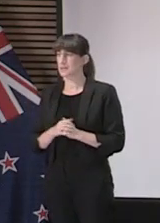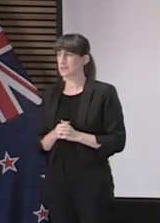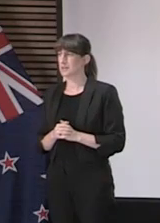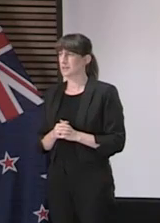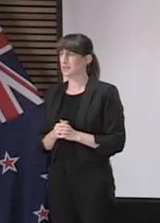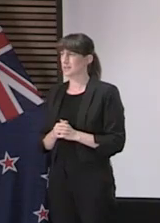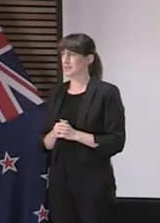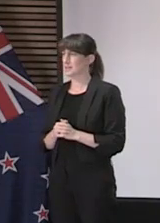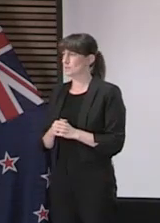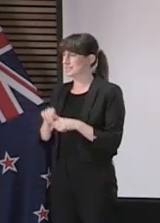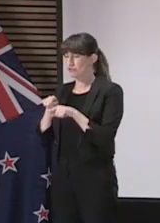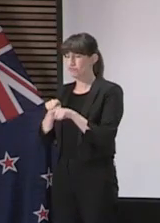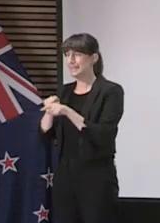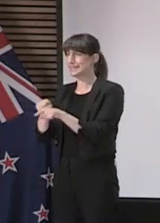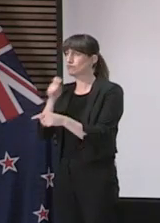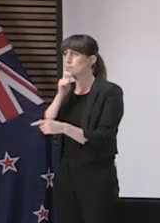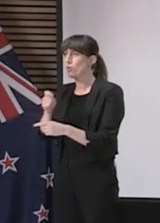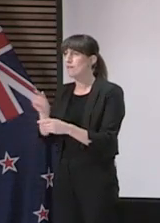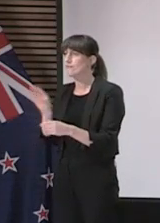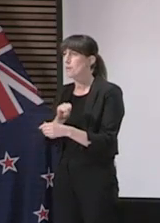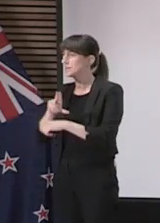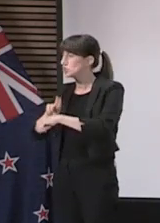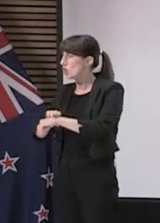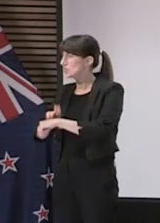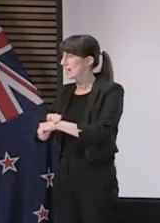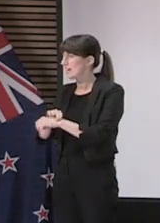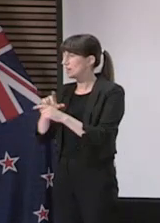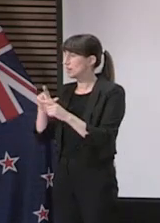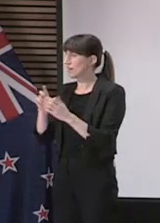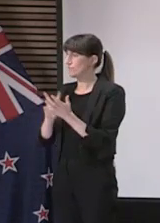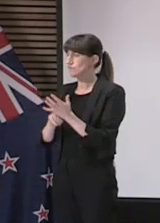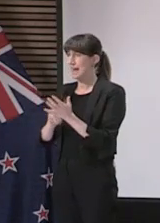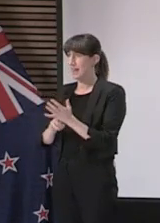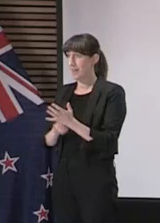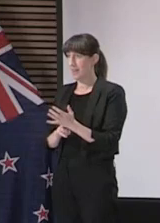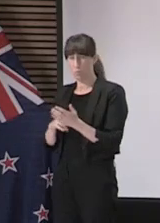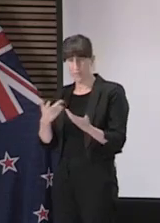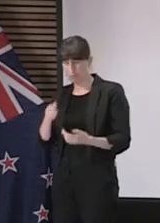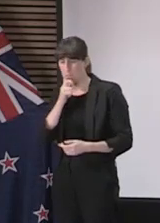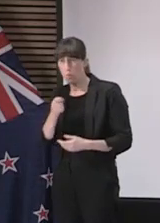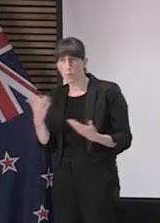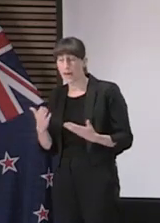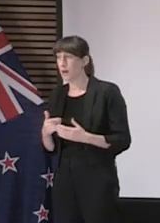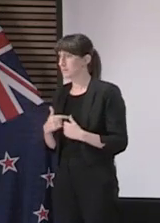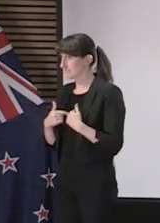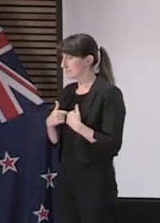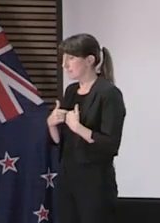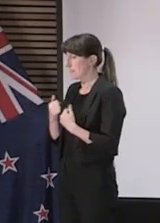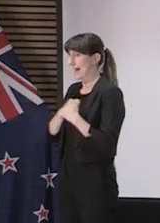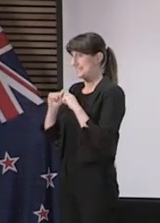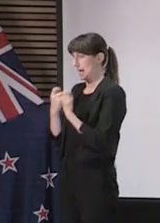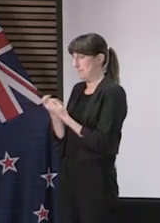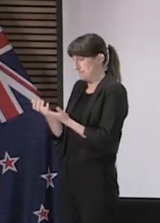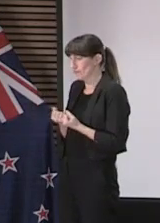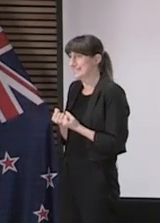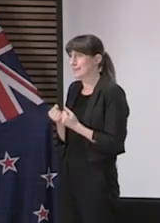tracing report is and when we might expect to see it? Yes, it's with me and my team who've worked up, and I just met with them again this